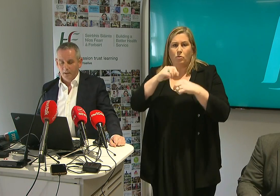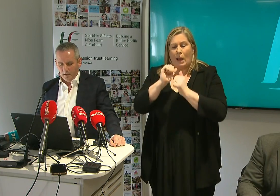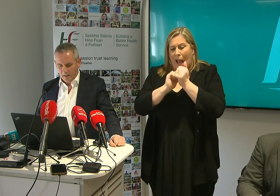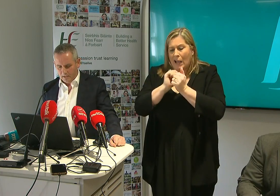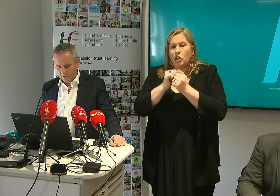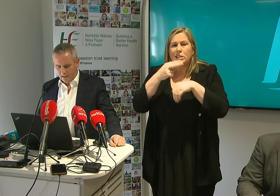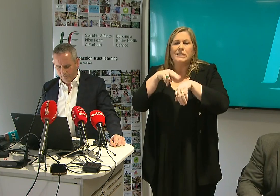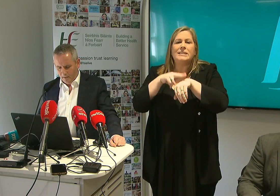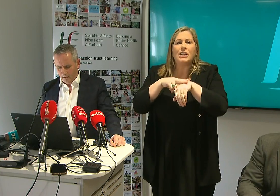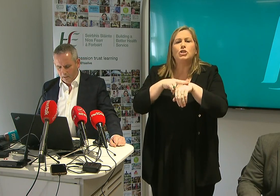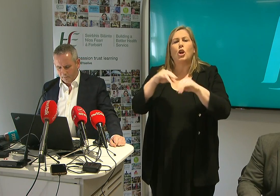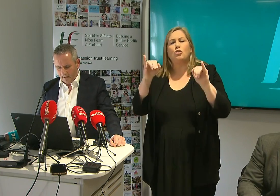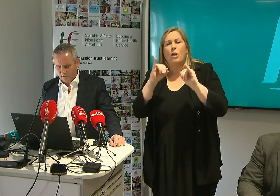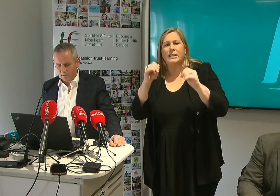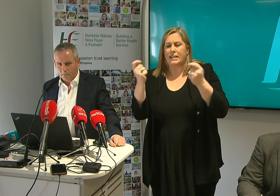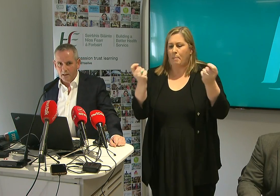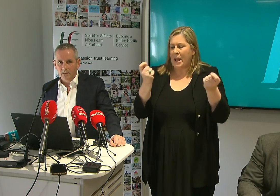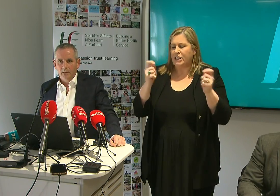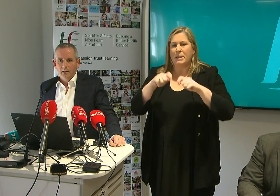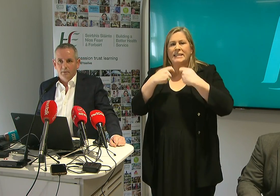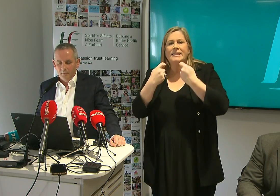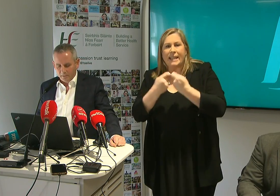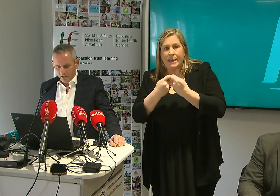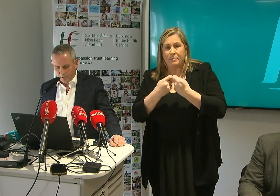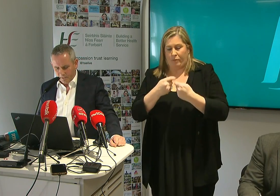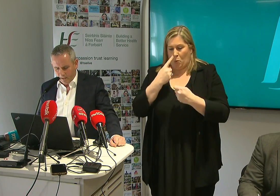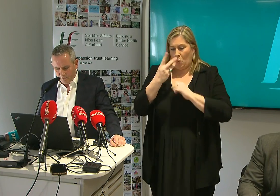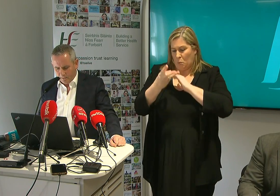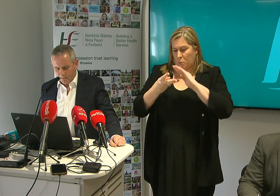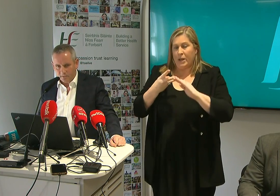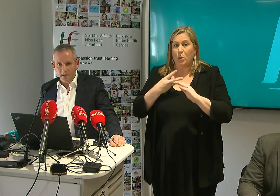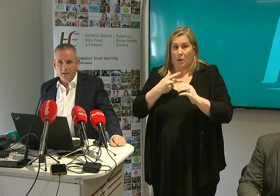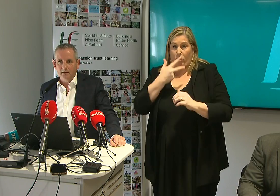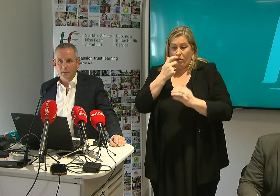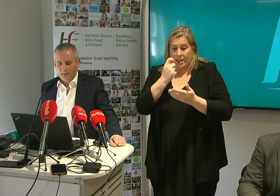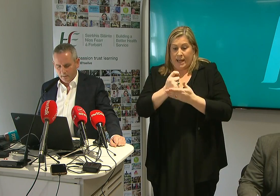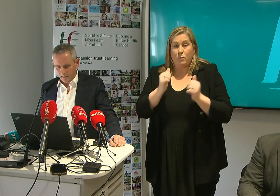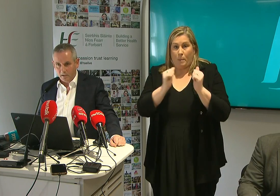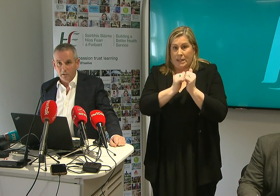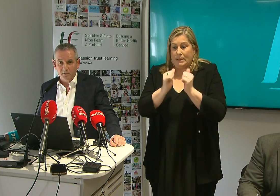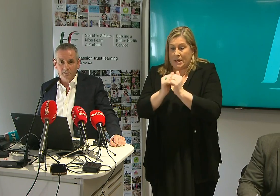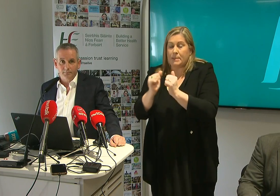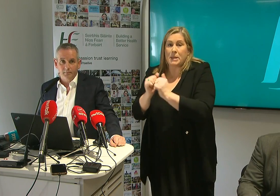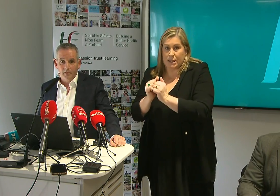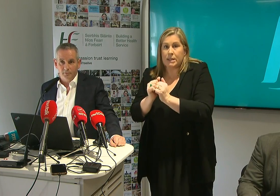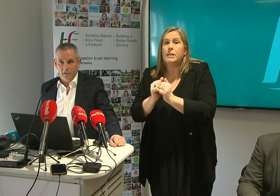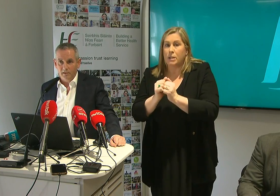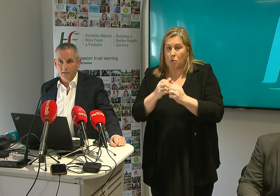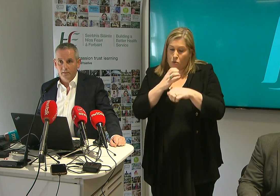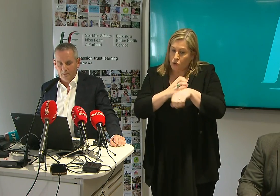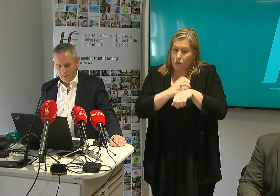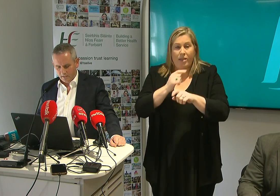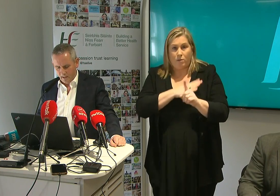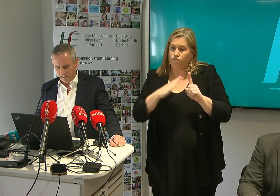Team in the HSE over the past week. We've met 3 further times this week, and it's the ultimate